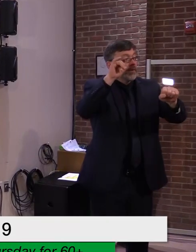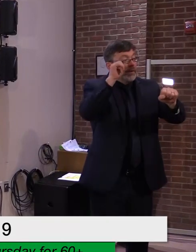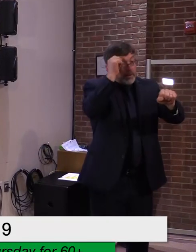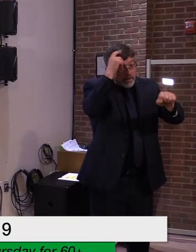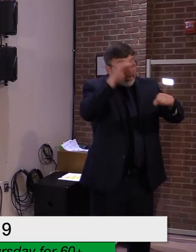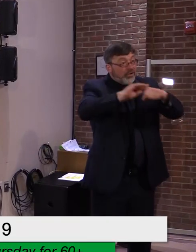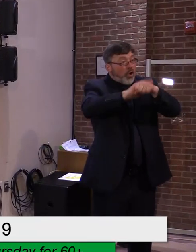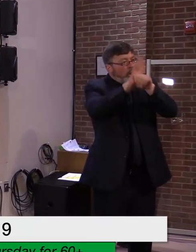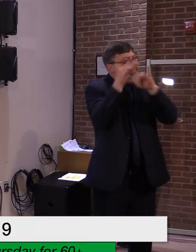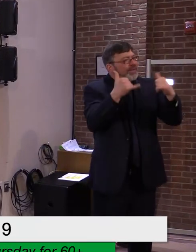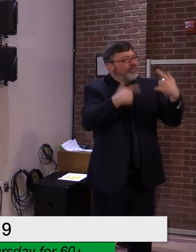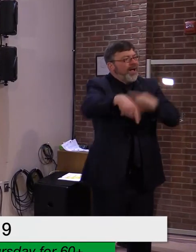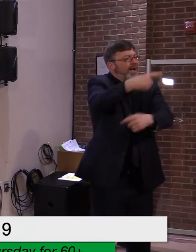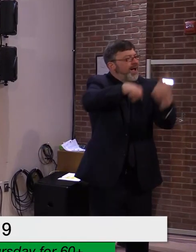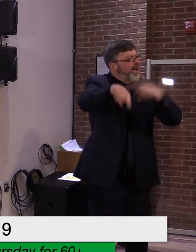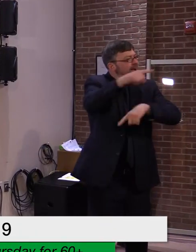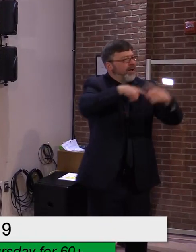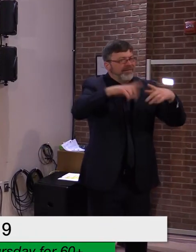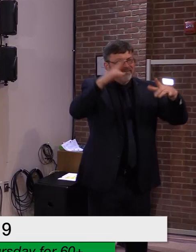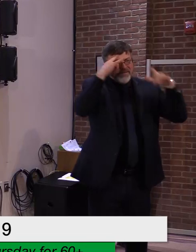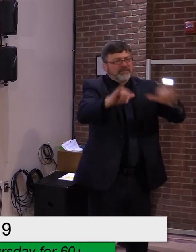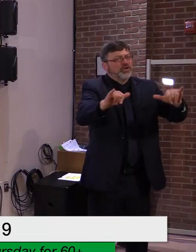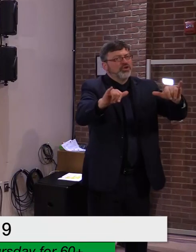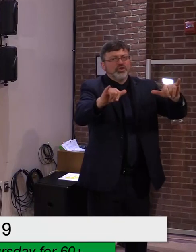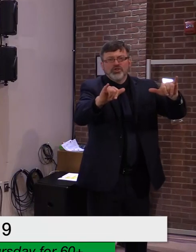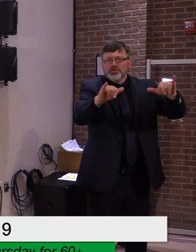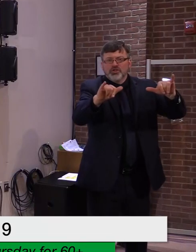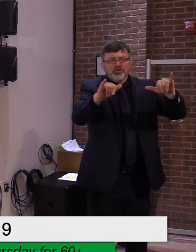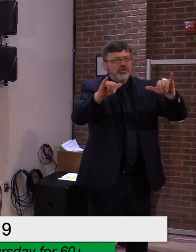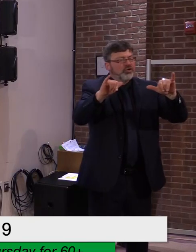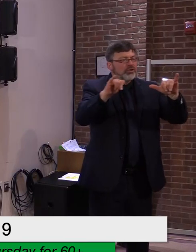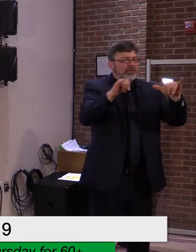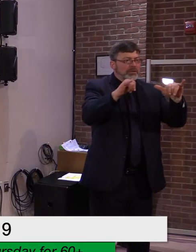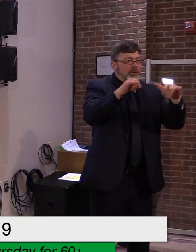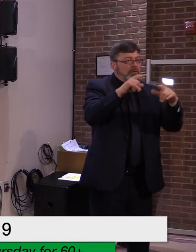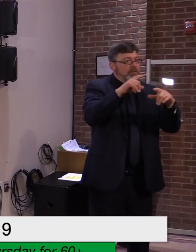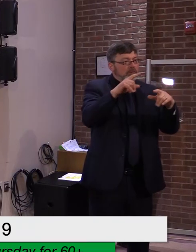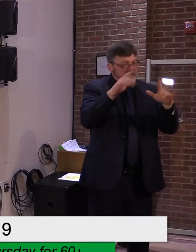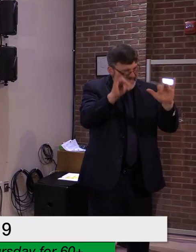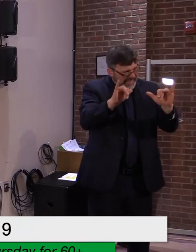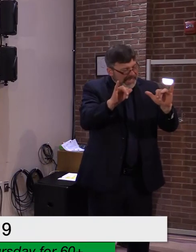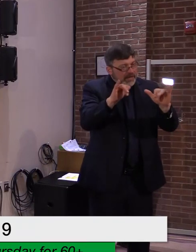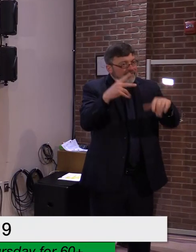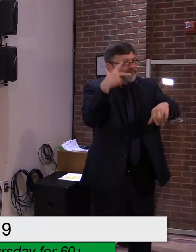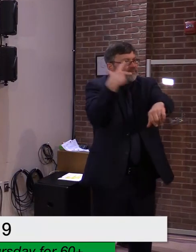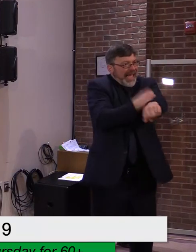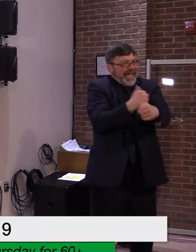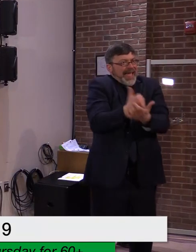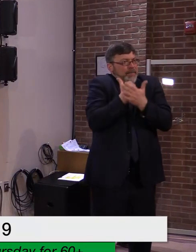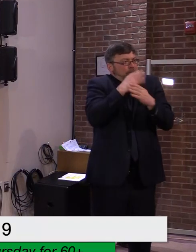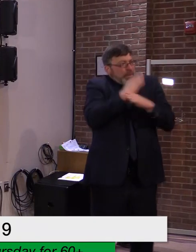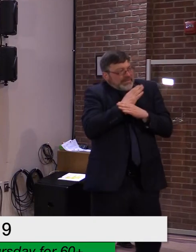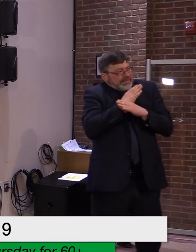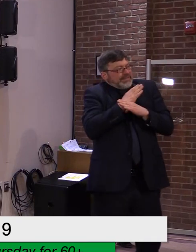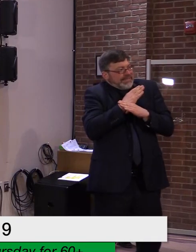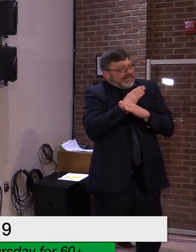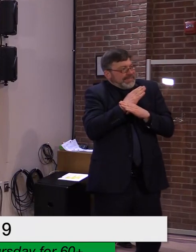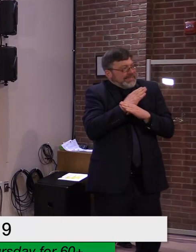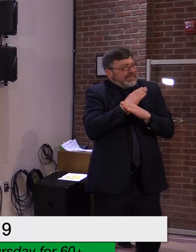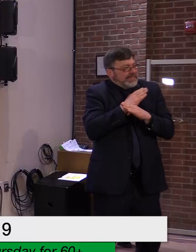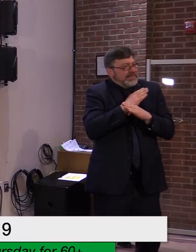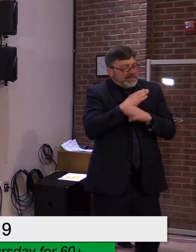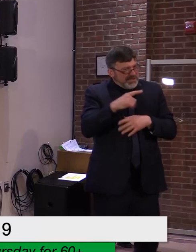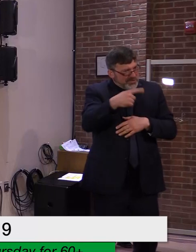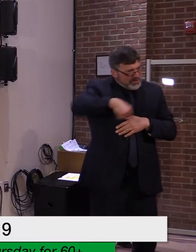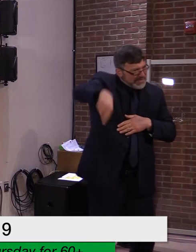and will likely be with us for a while. So we should be prepared for that. At the same time, we're